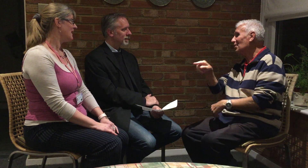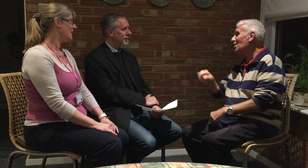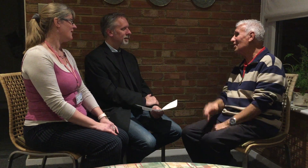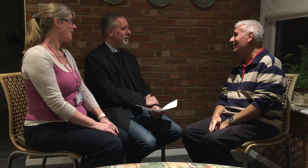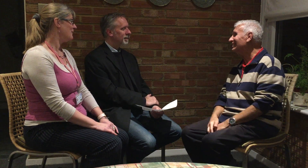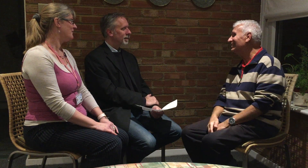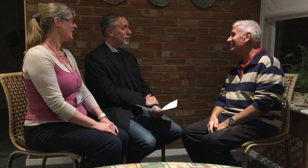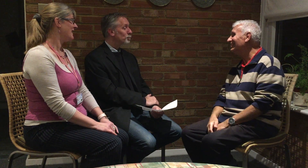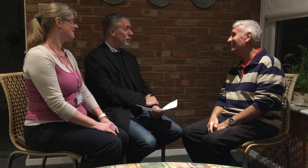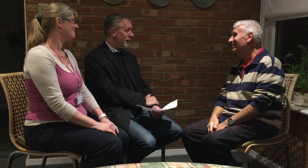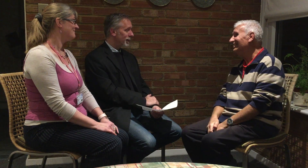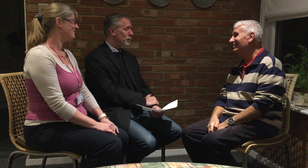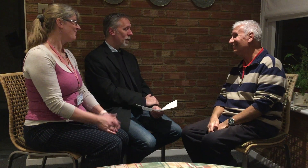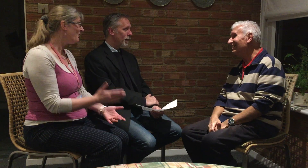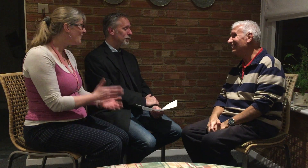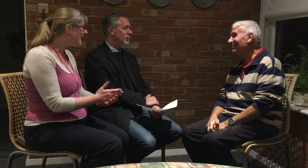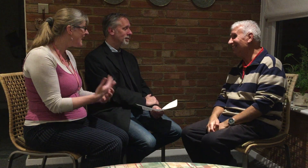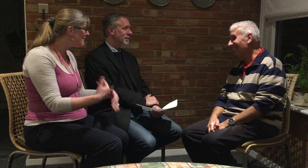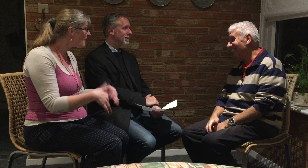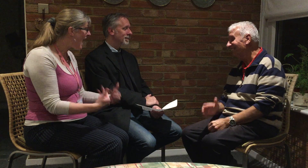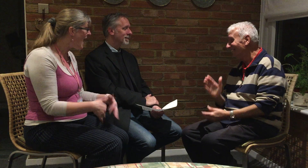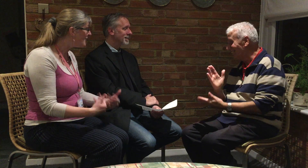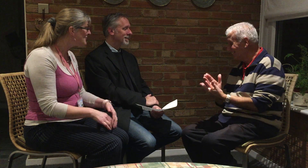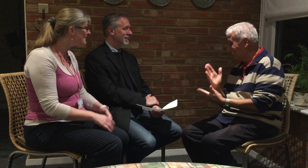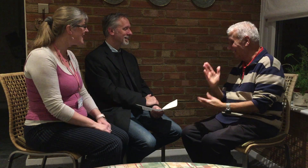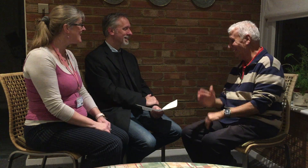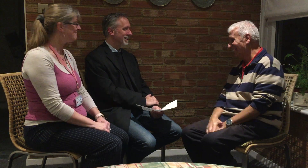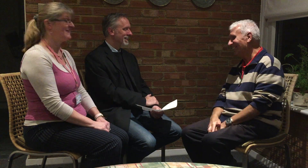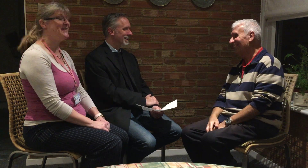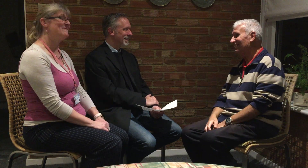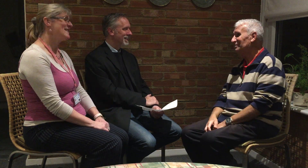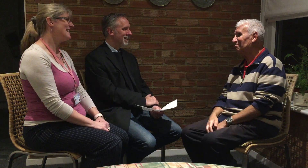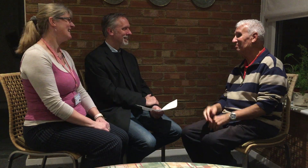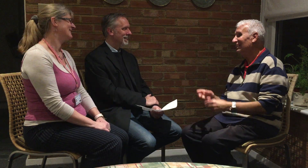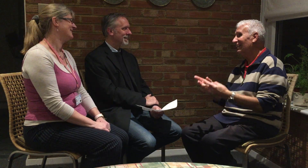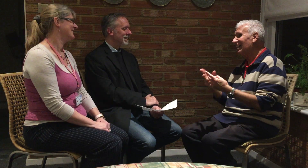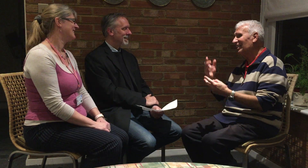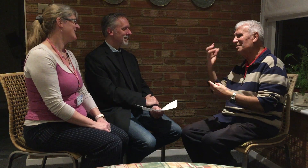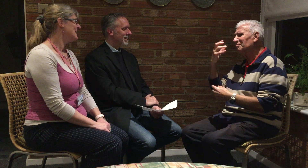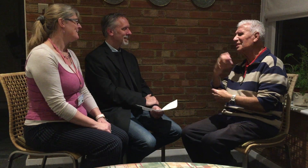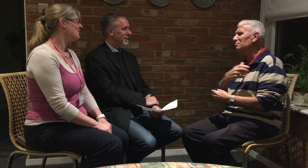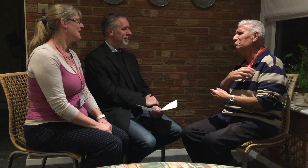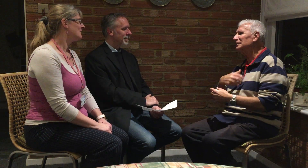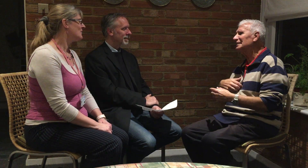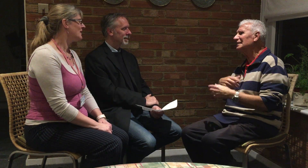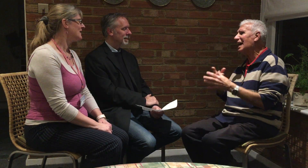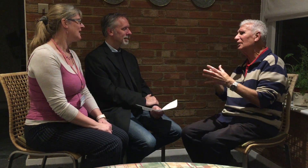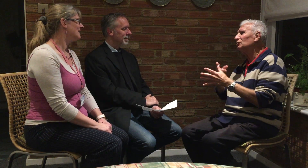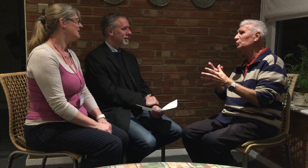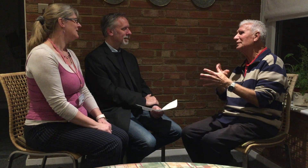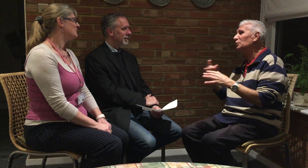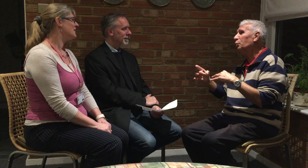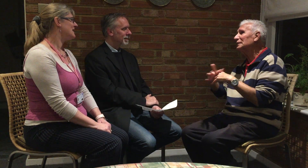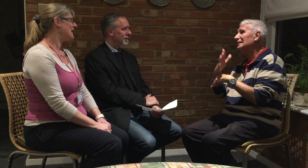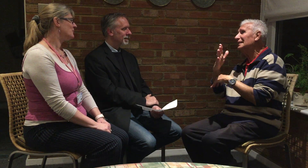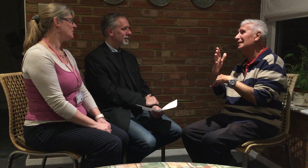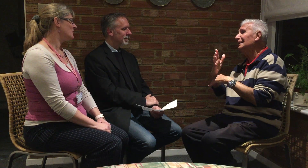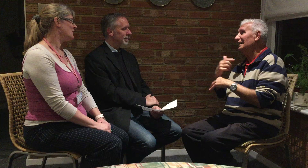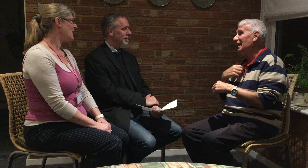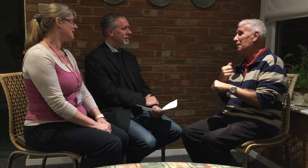her coat for that. Really? Wow. Yeah, no, really. And I'm trying to think, Prince Andrew's